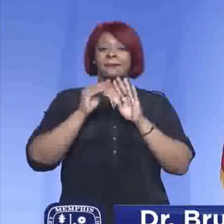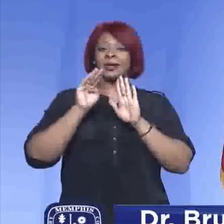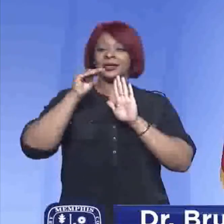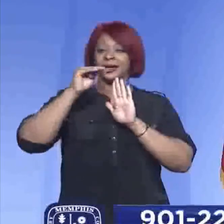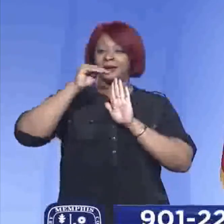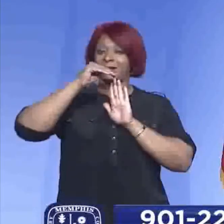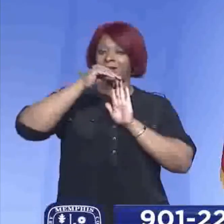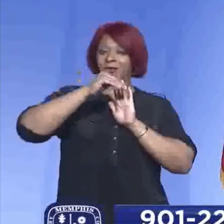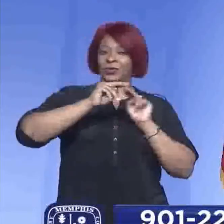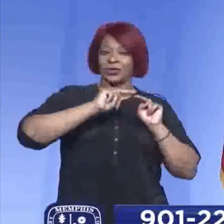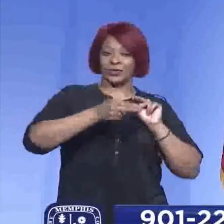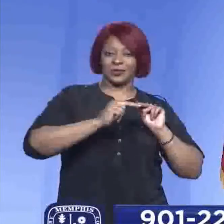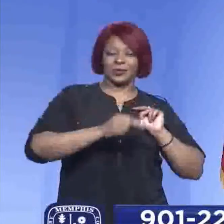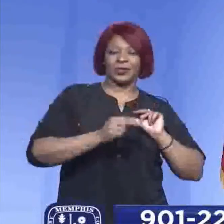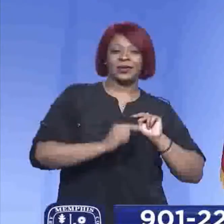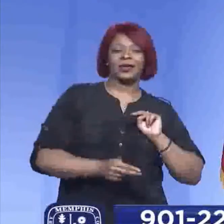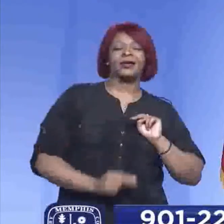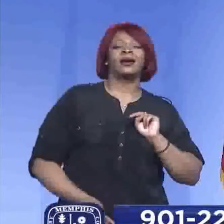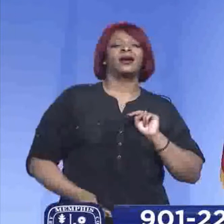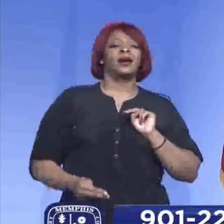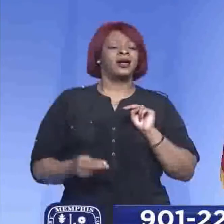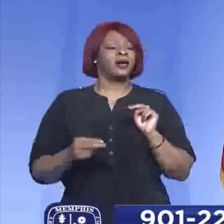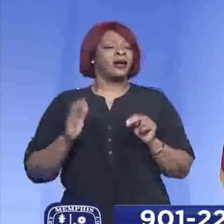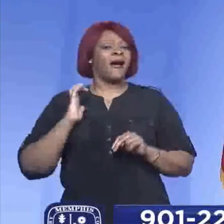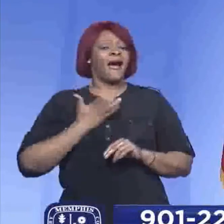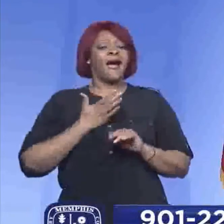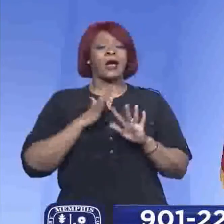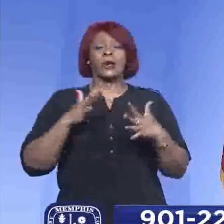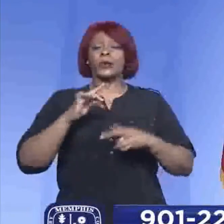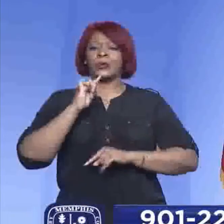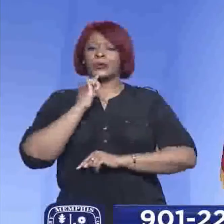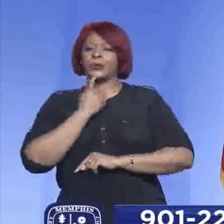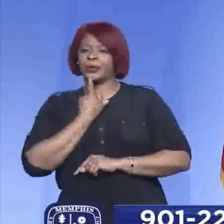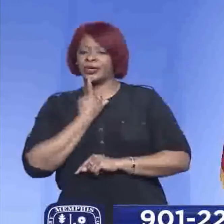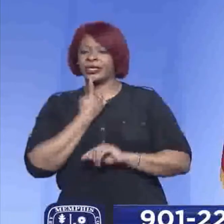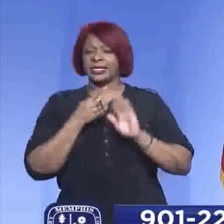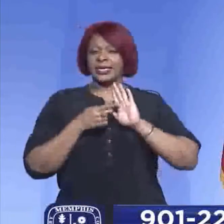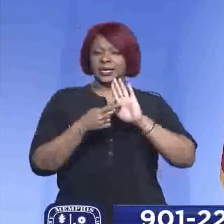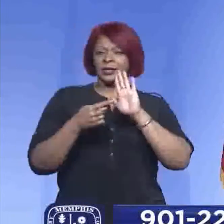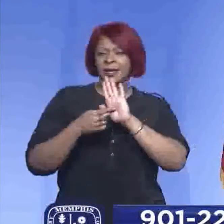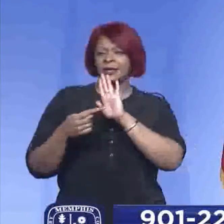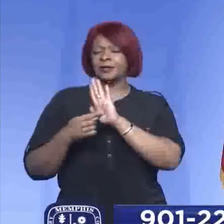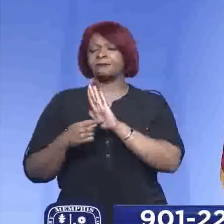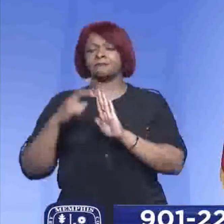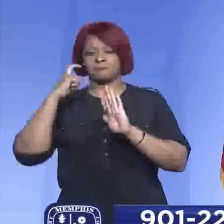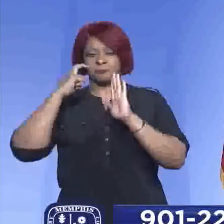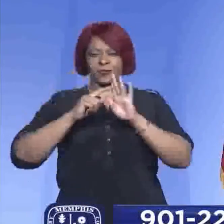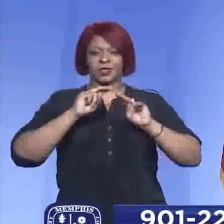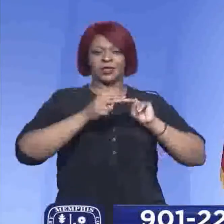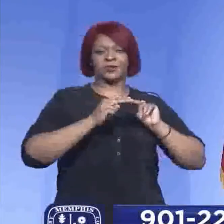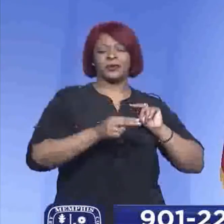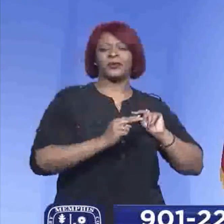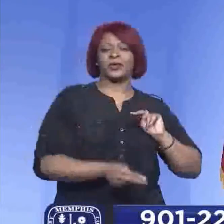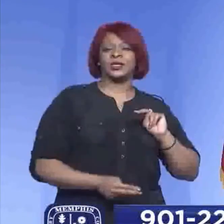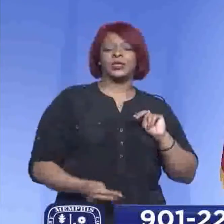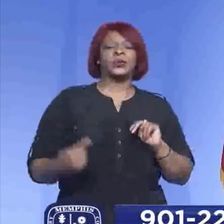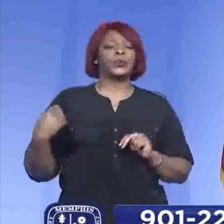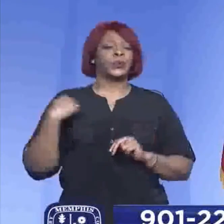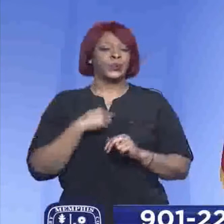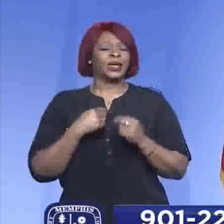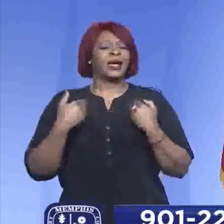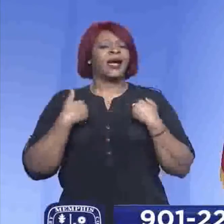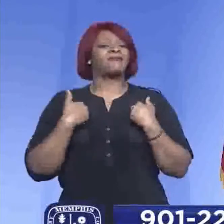trends in a lot of our critical indicators. And we have